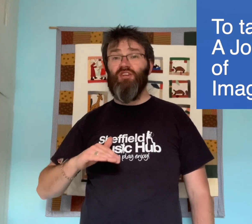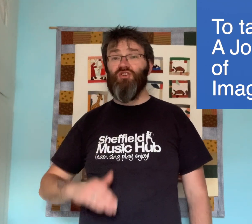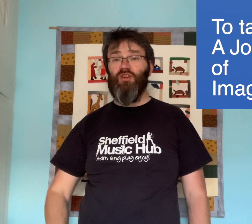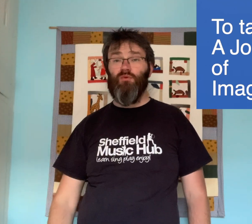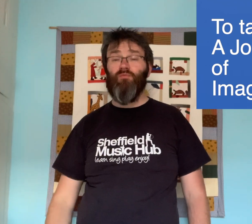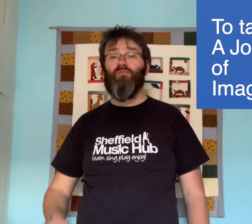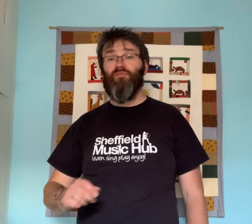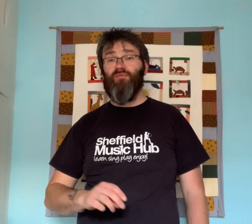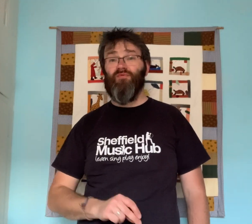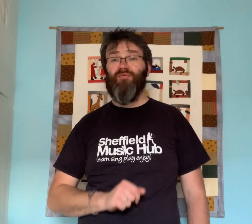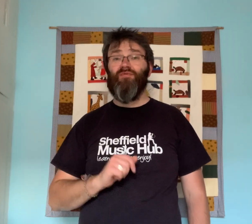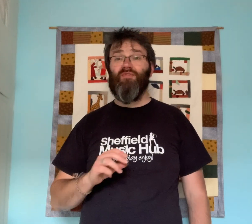imagination.